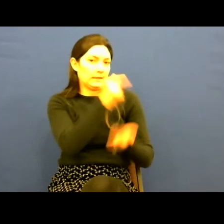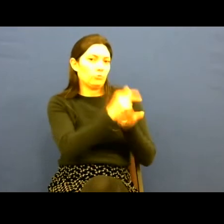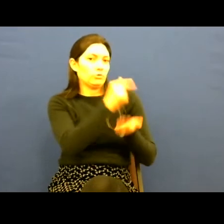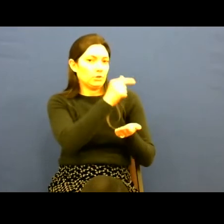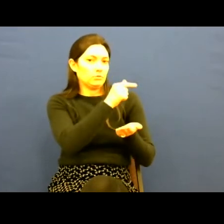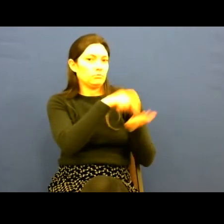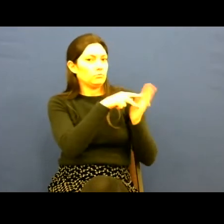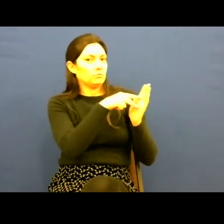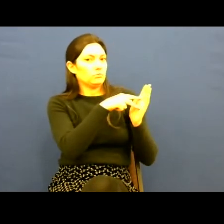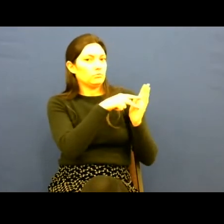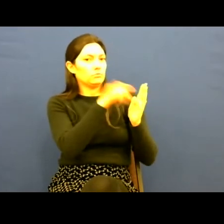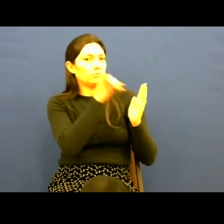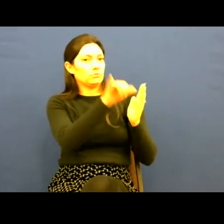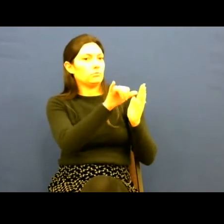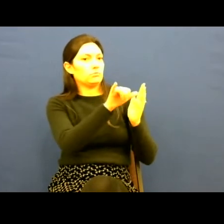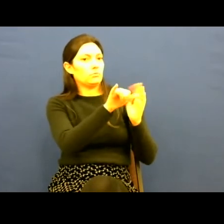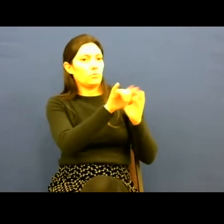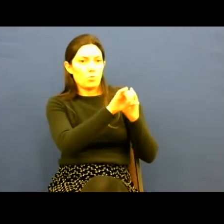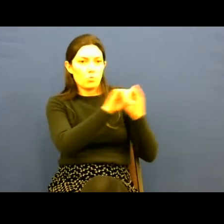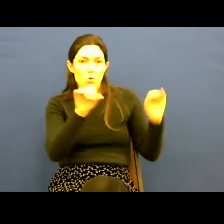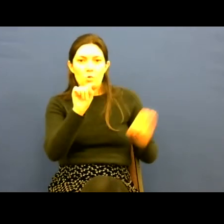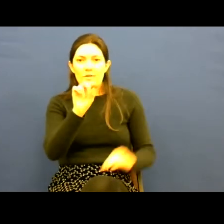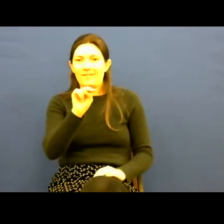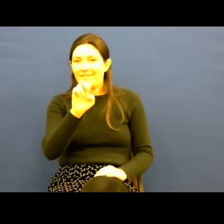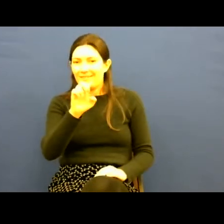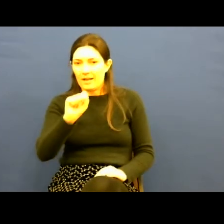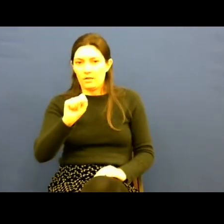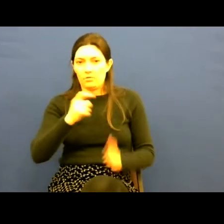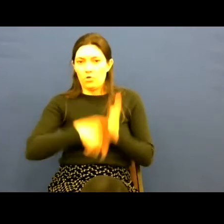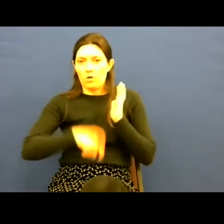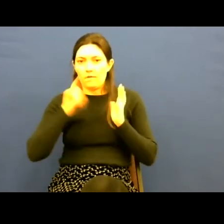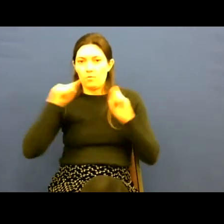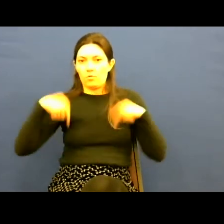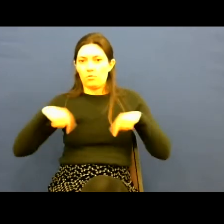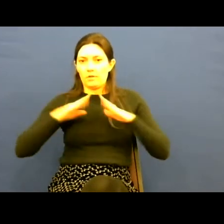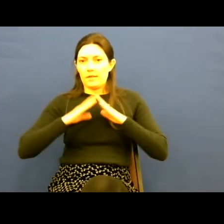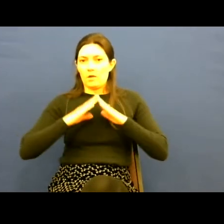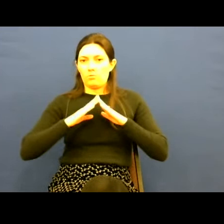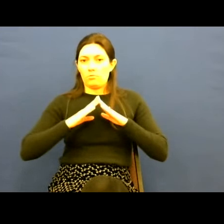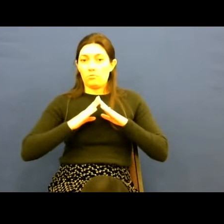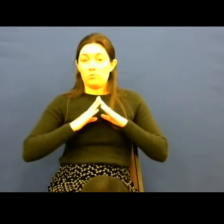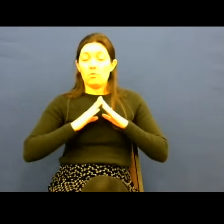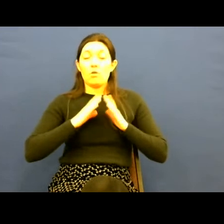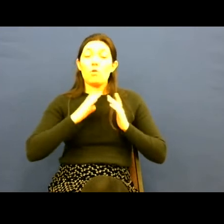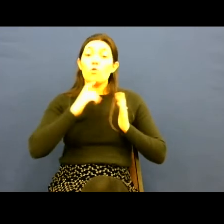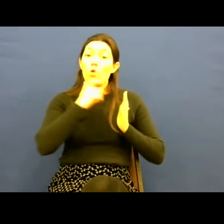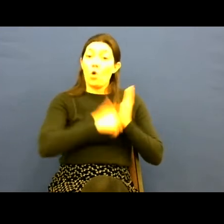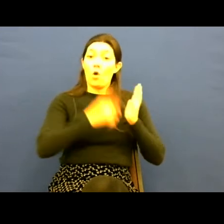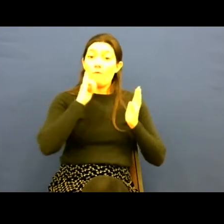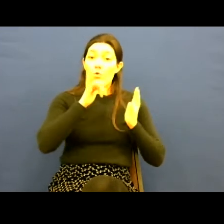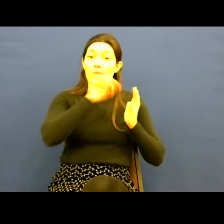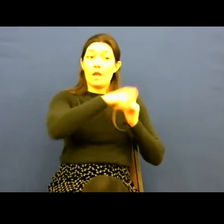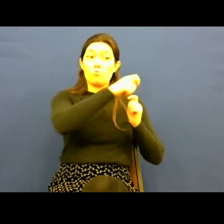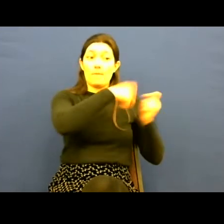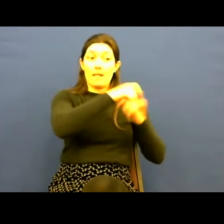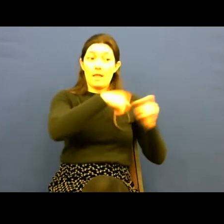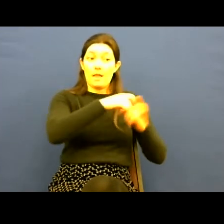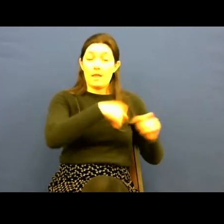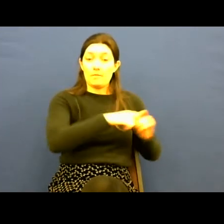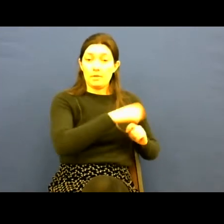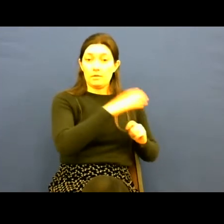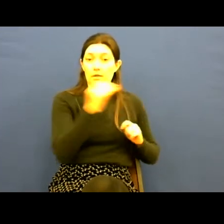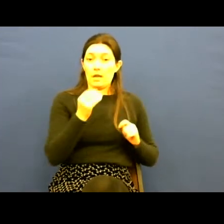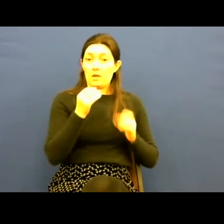that there's no net cost to the town, that the cost to do those replacements, well, more accurately, the cost